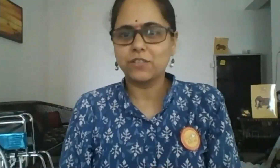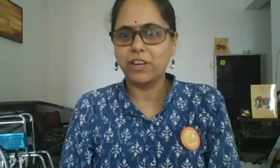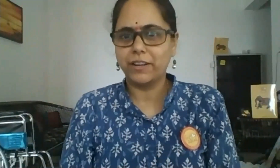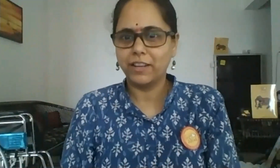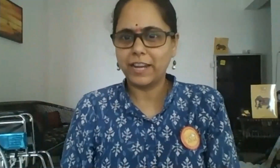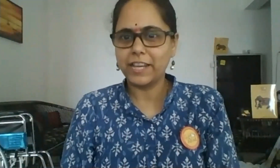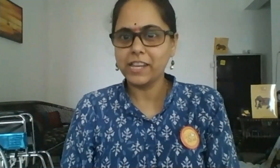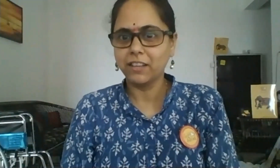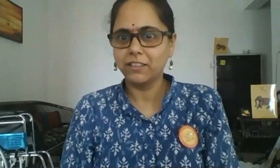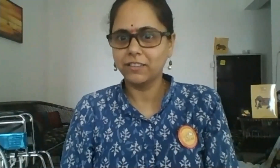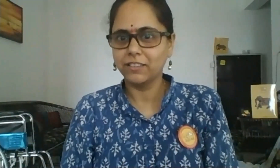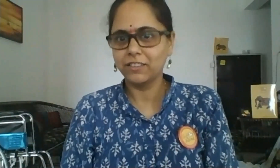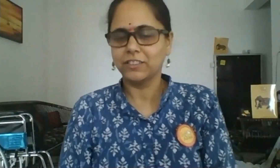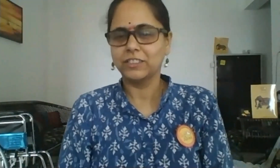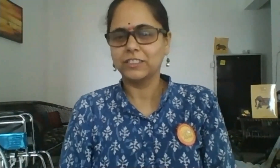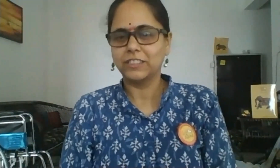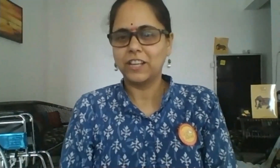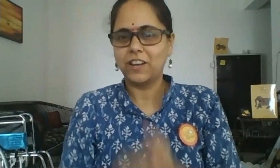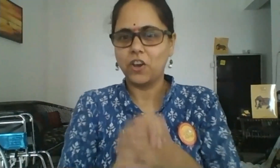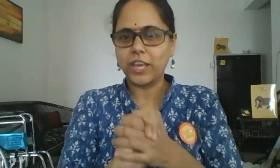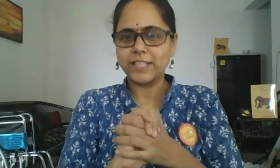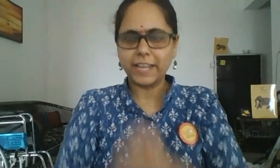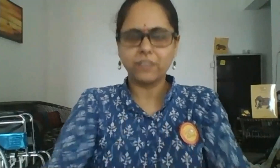word. Ready? Okay, second word.